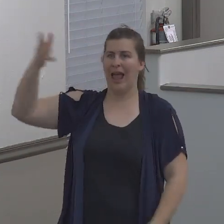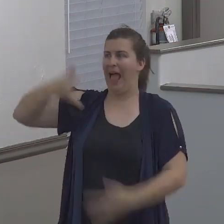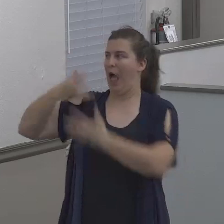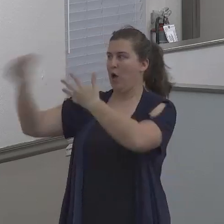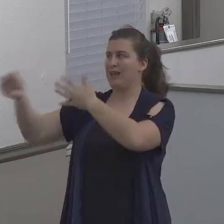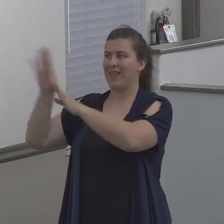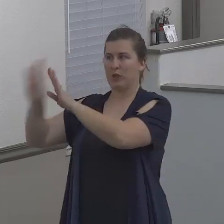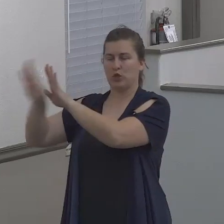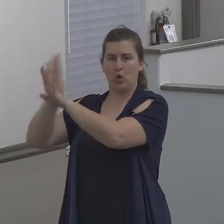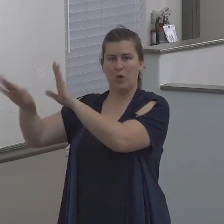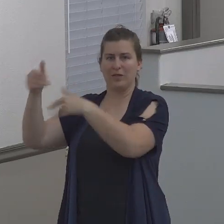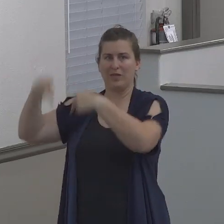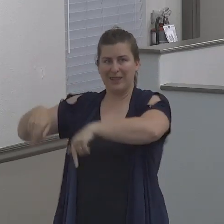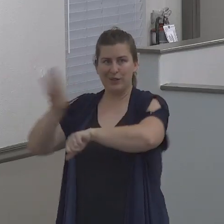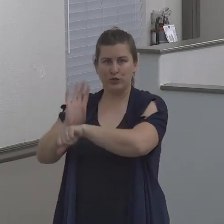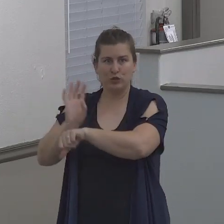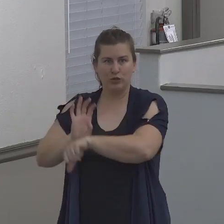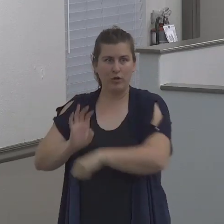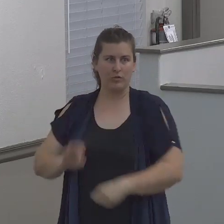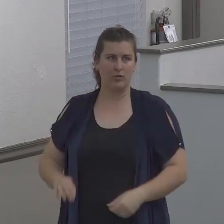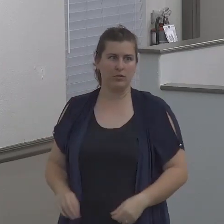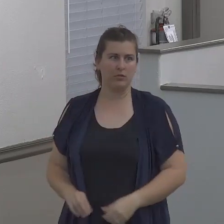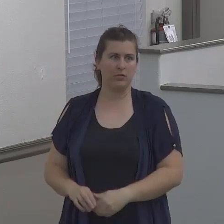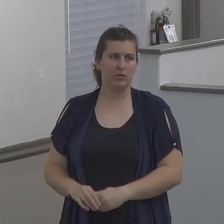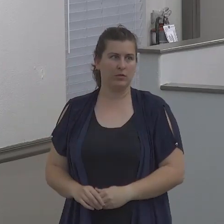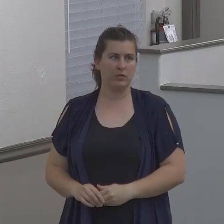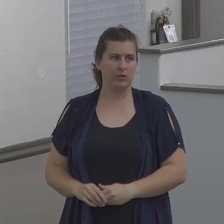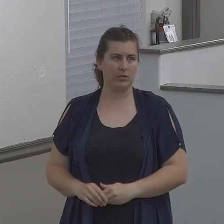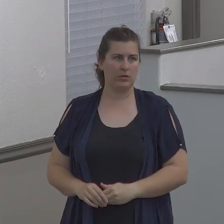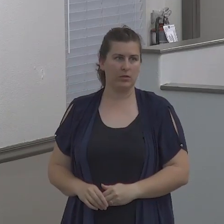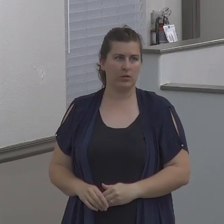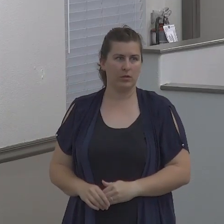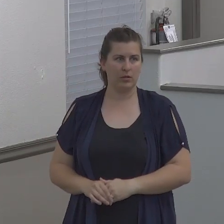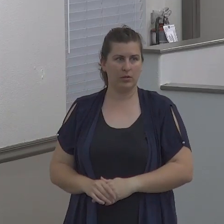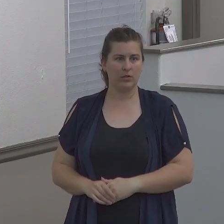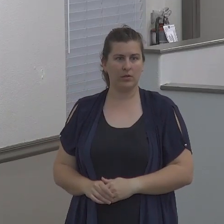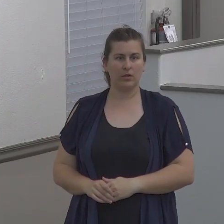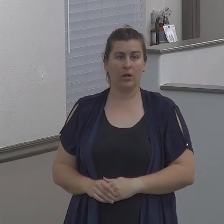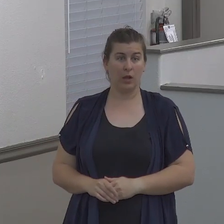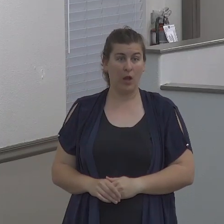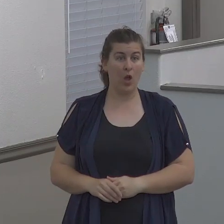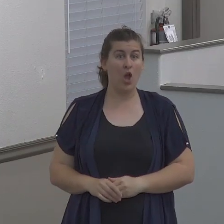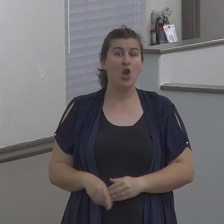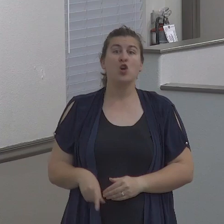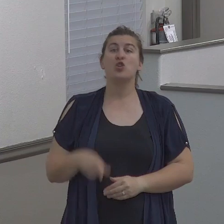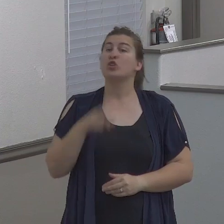got a huge mountain lion that's right outside the doors of this church.